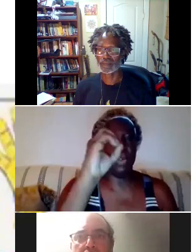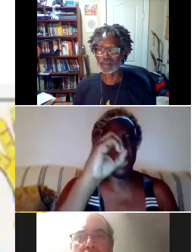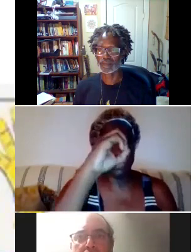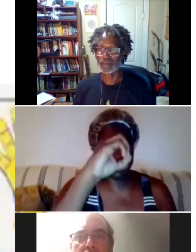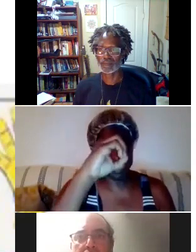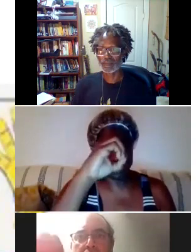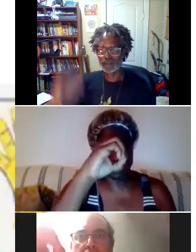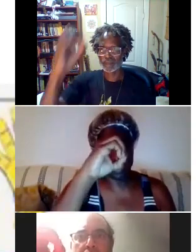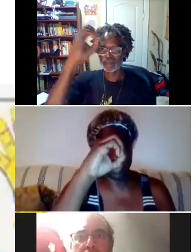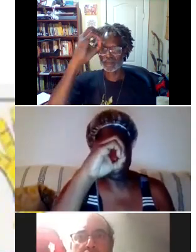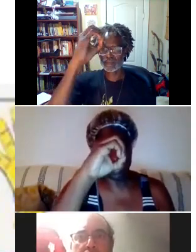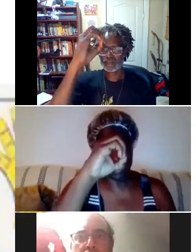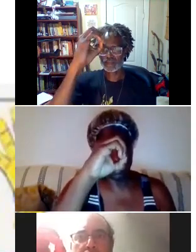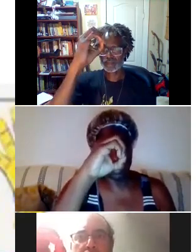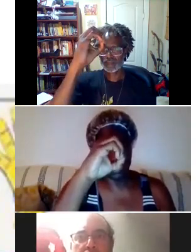0.